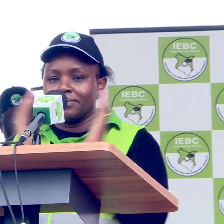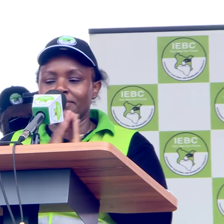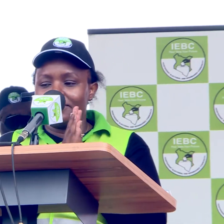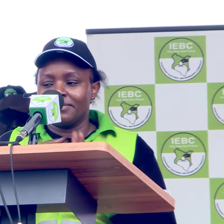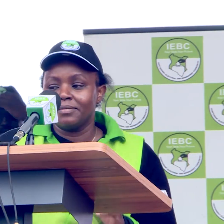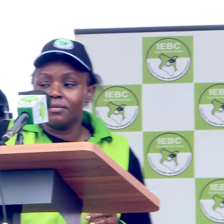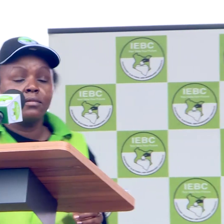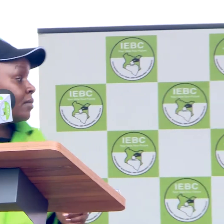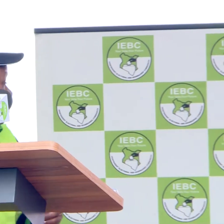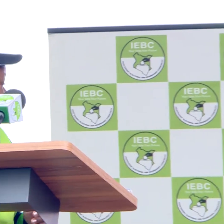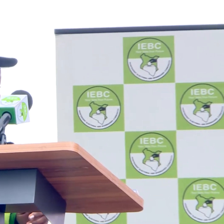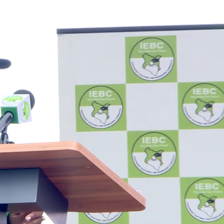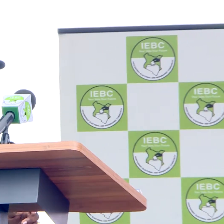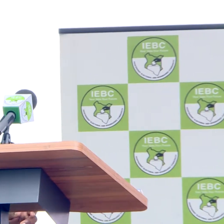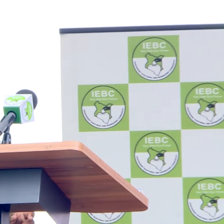applause.